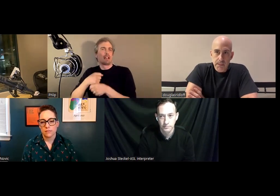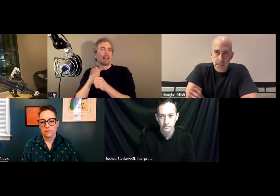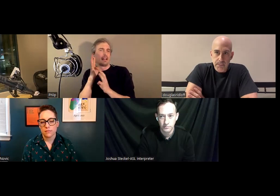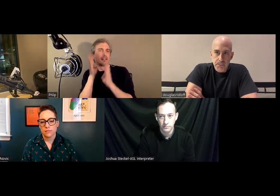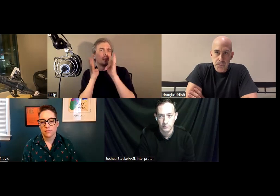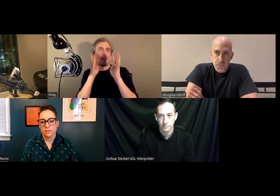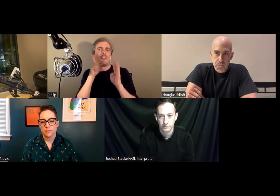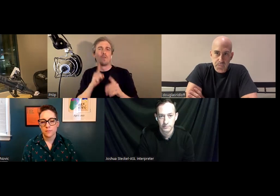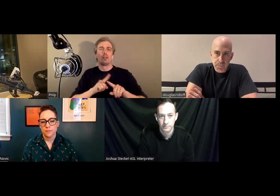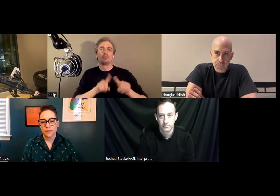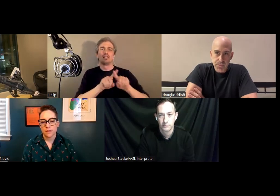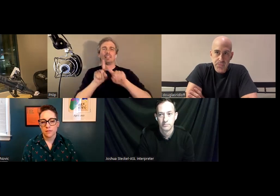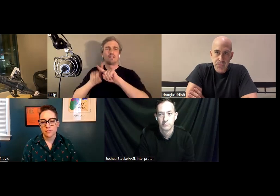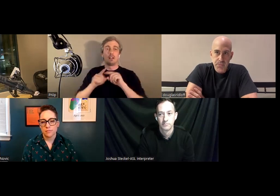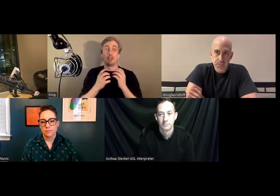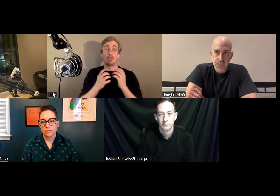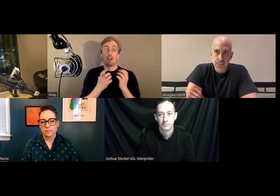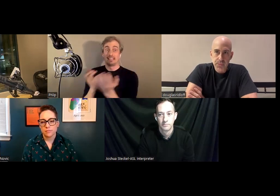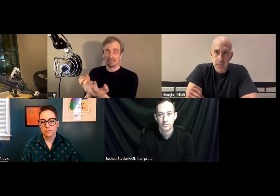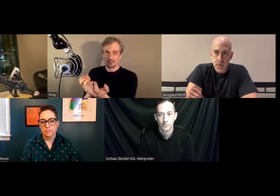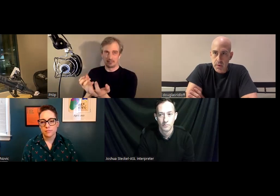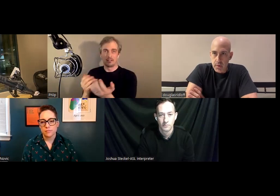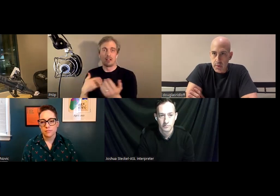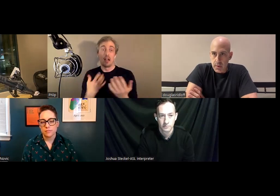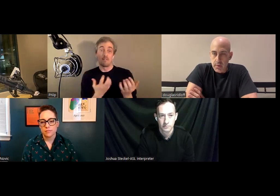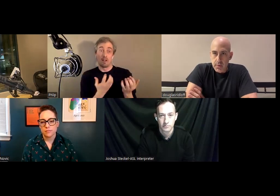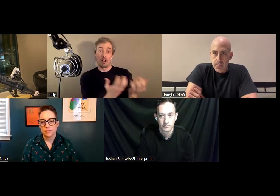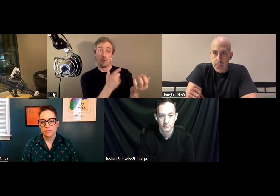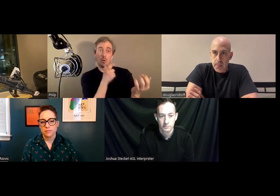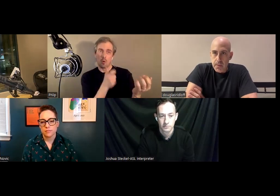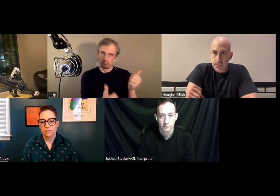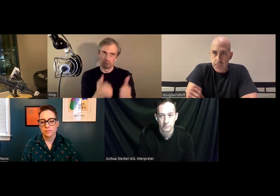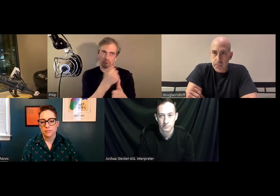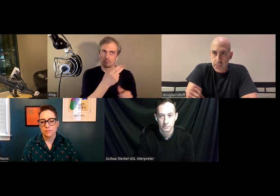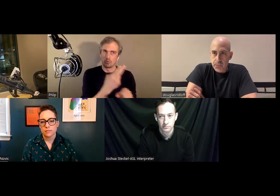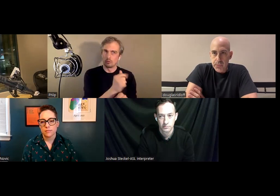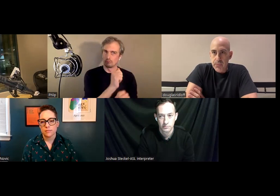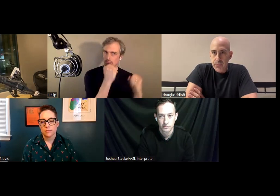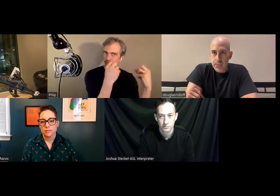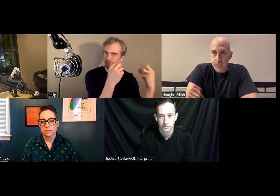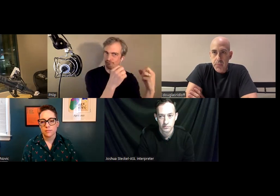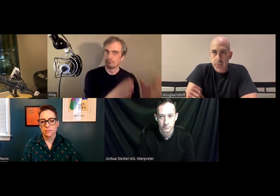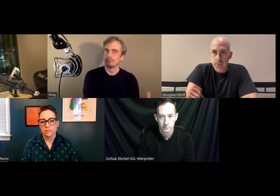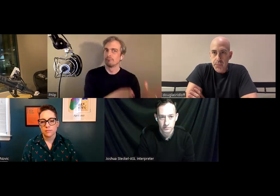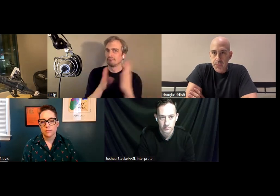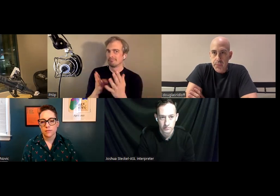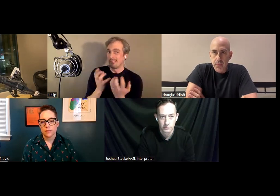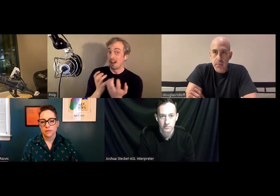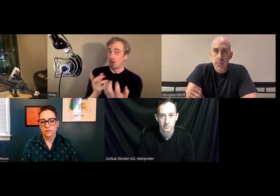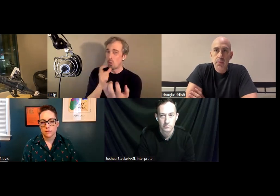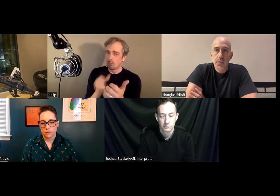for audiences who primarily use ASL, creating for audiences who primarily use